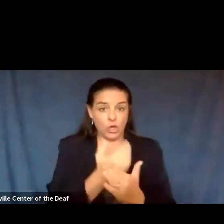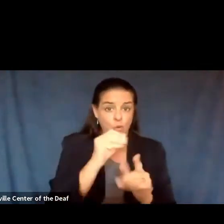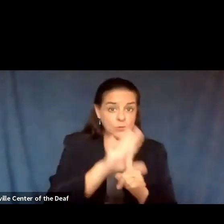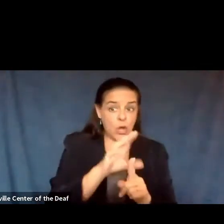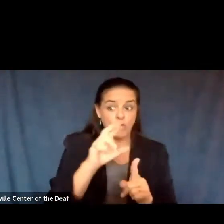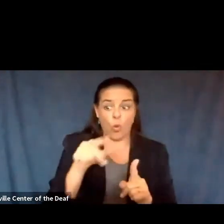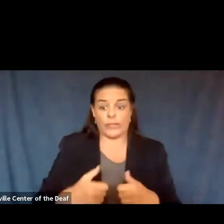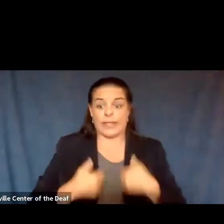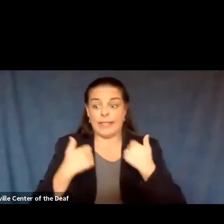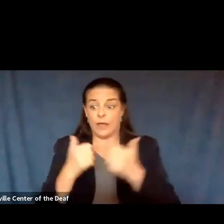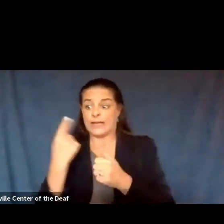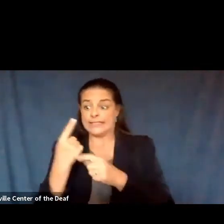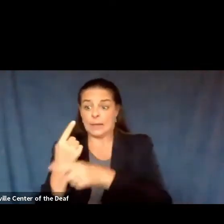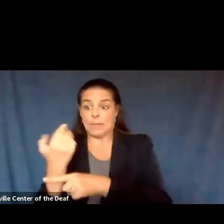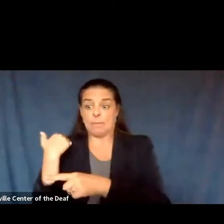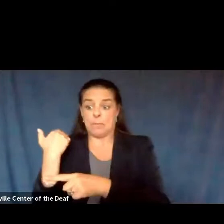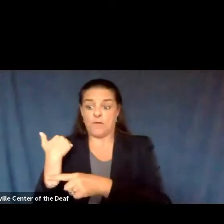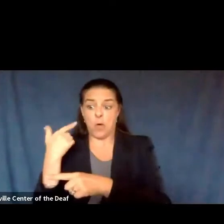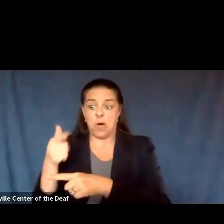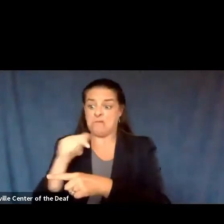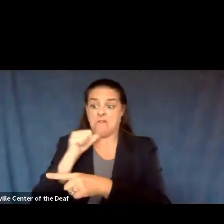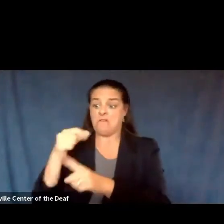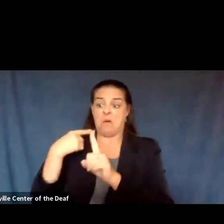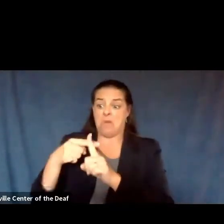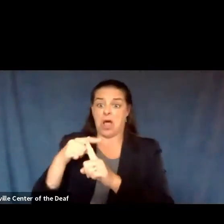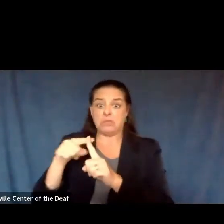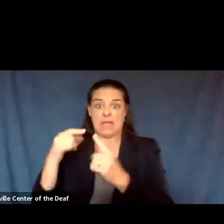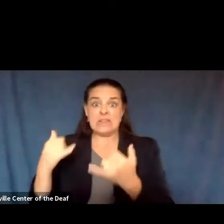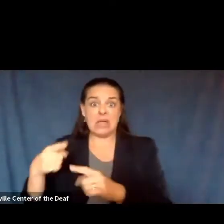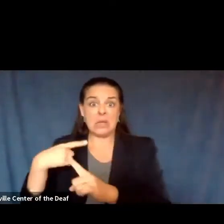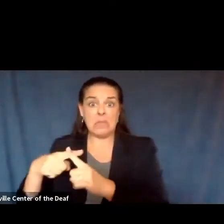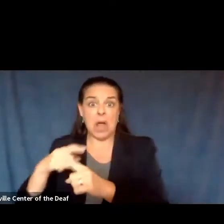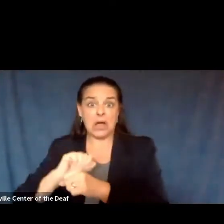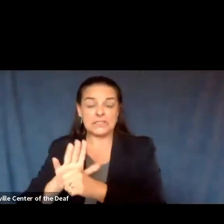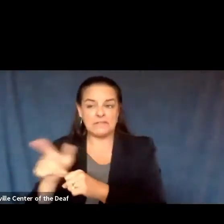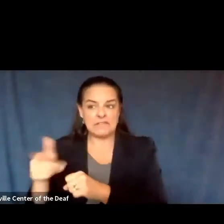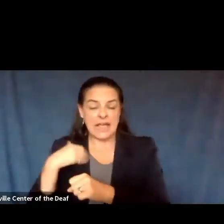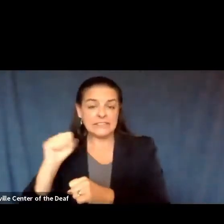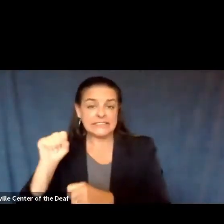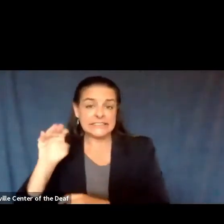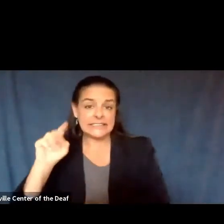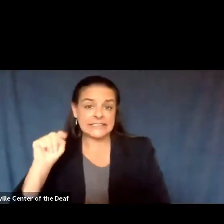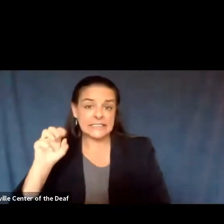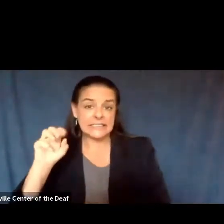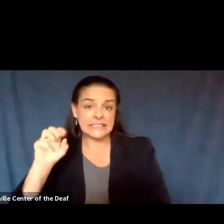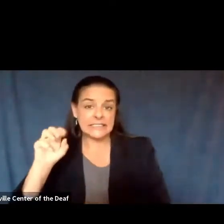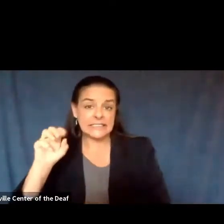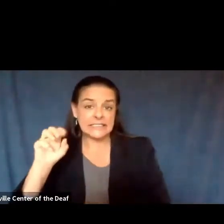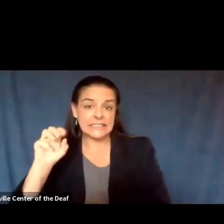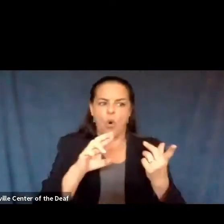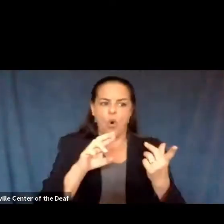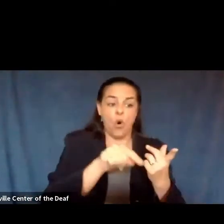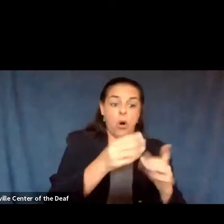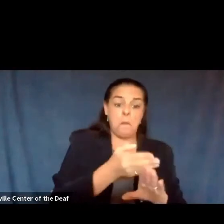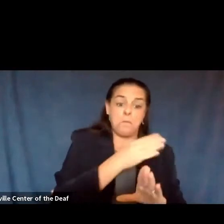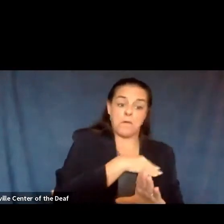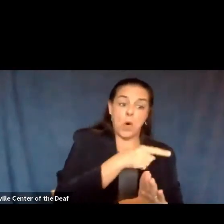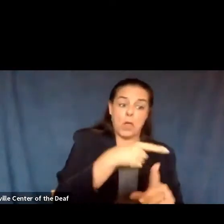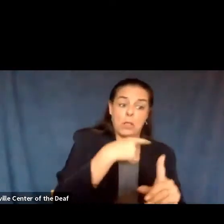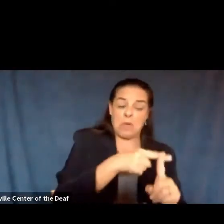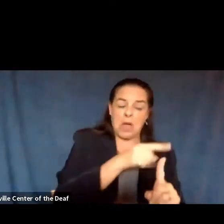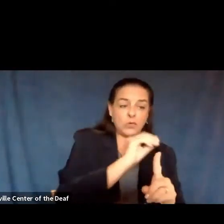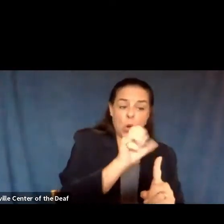now COVID positive that wasn't before and they're symptomatic? Is the case symptomatic again after they had not been